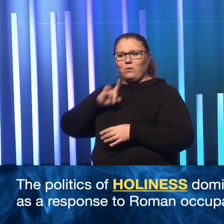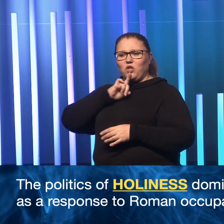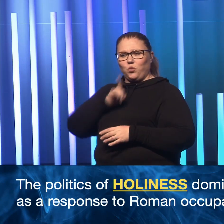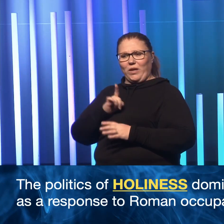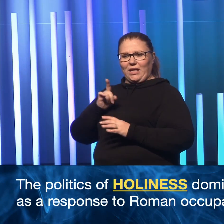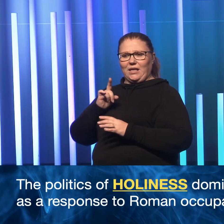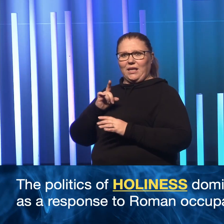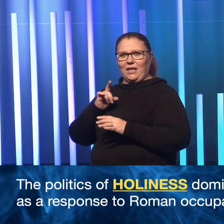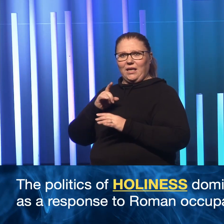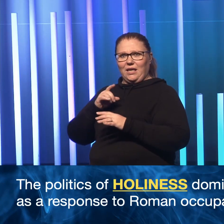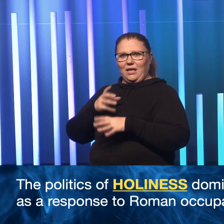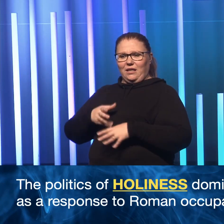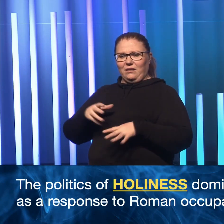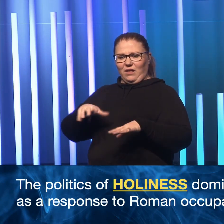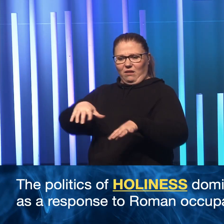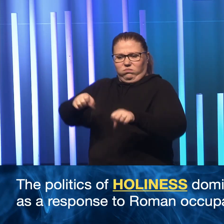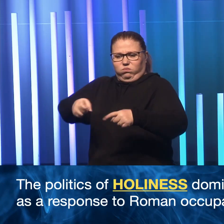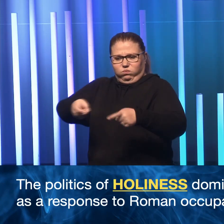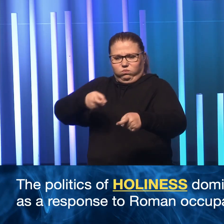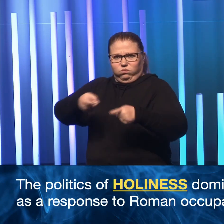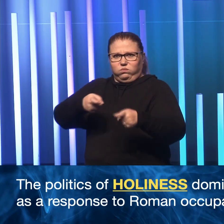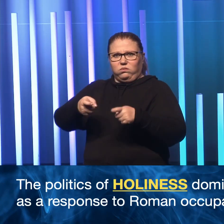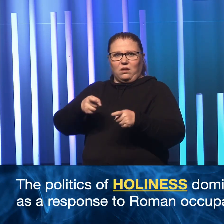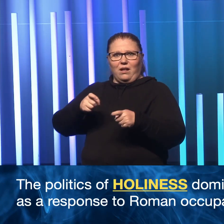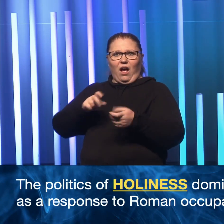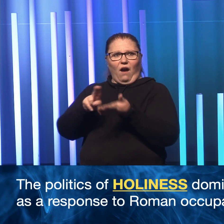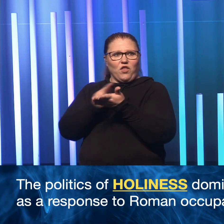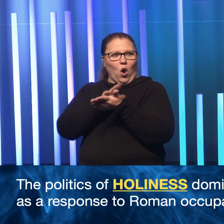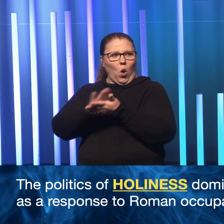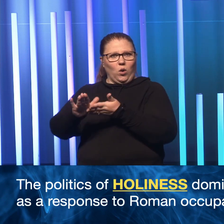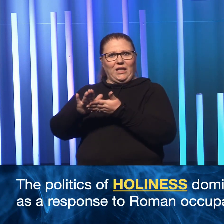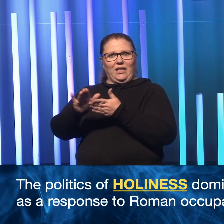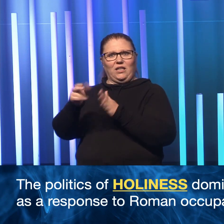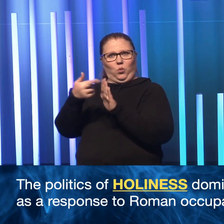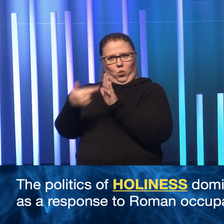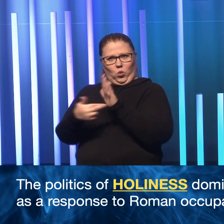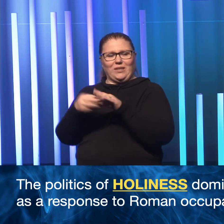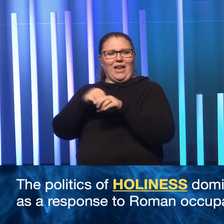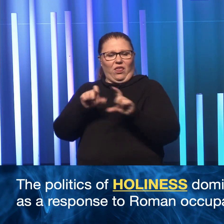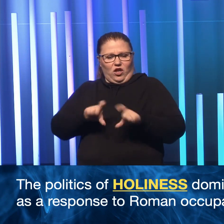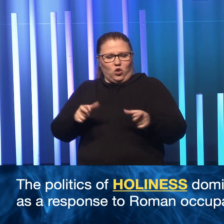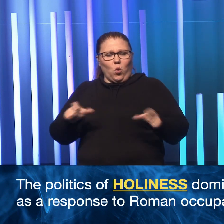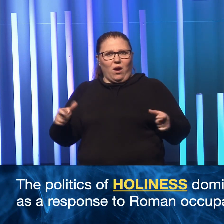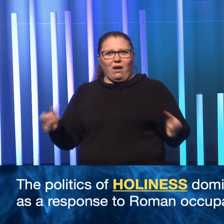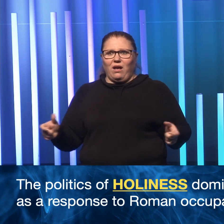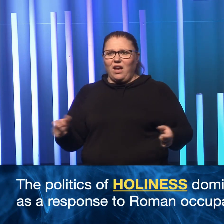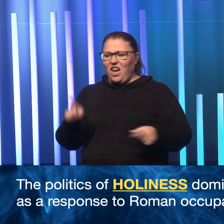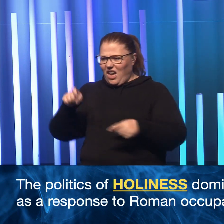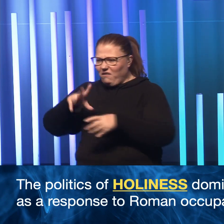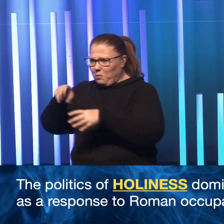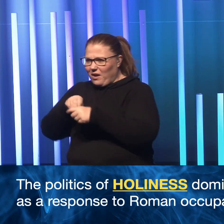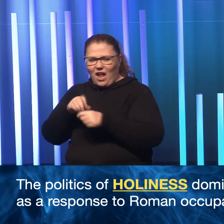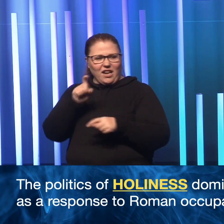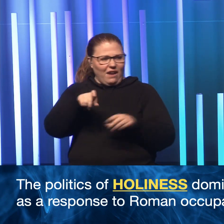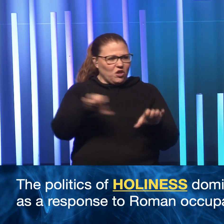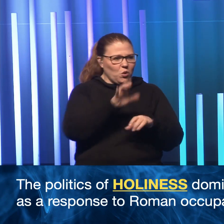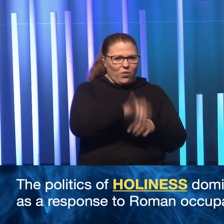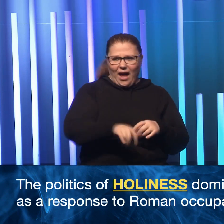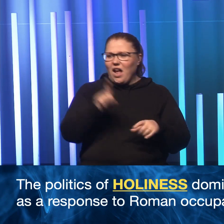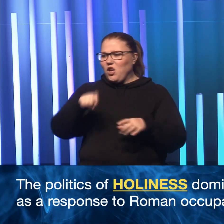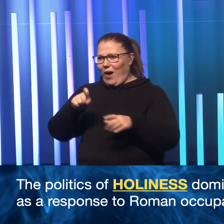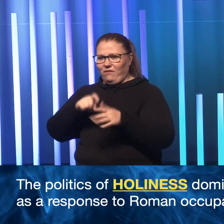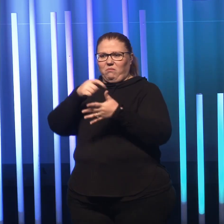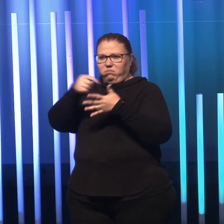on the holiness codes in the Torah. Do this, don't do this, be a part of this. And it was all about, the word holiness just means